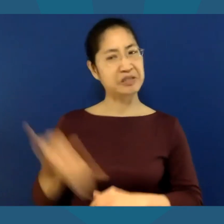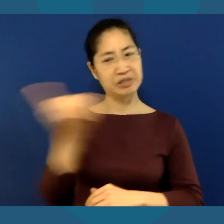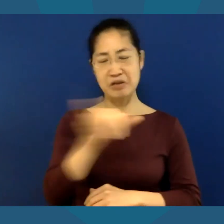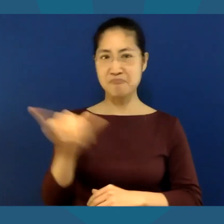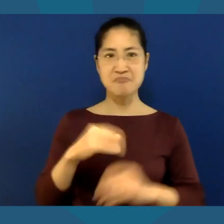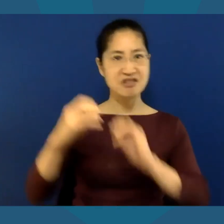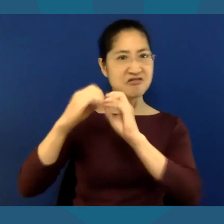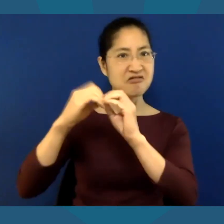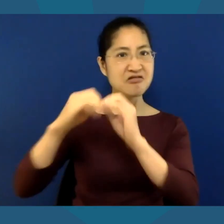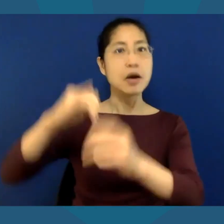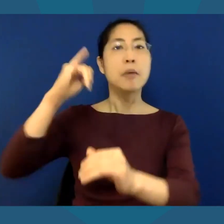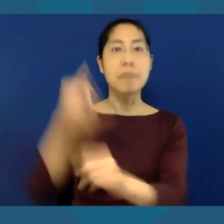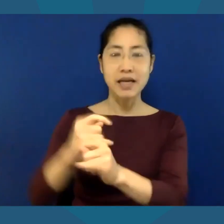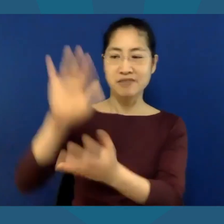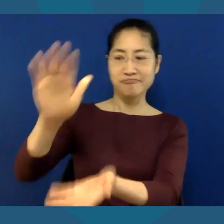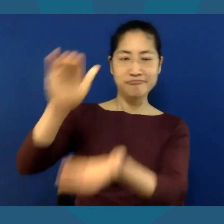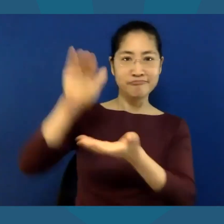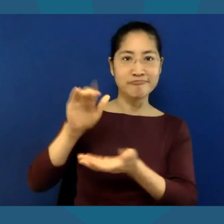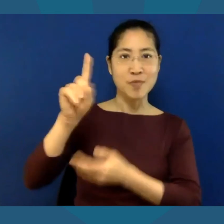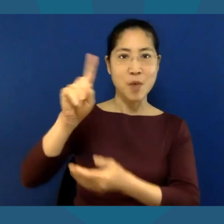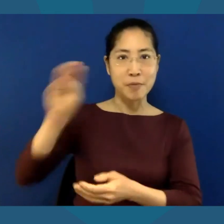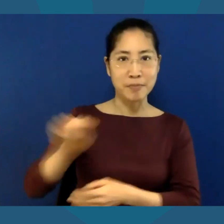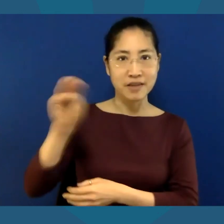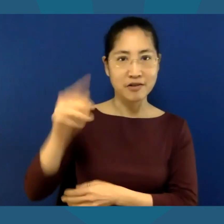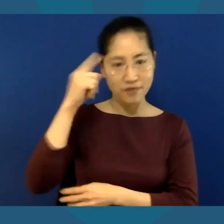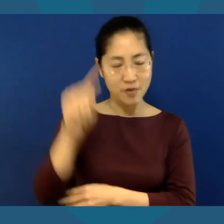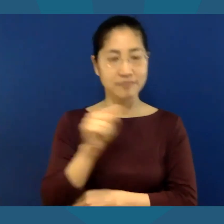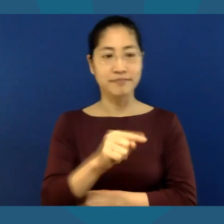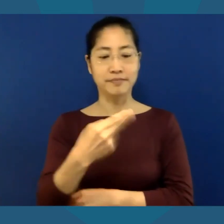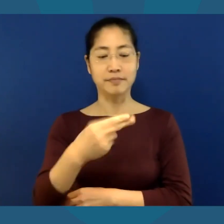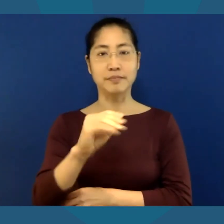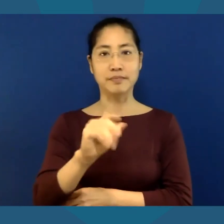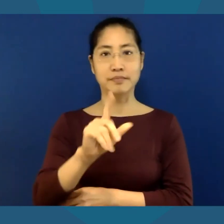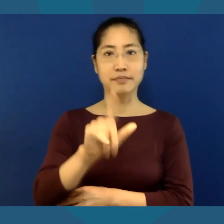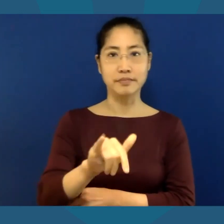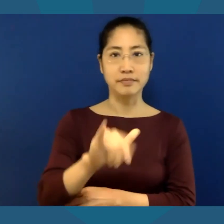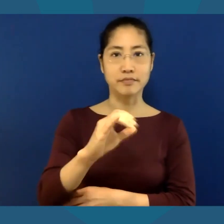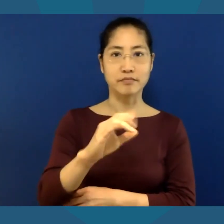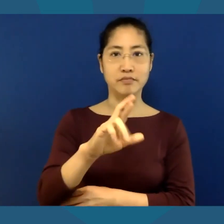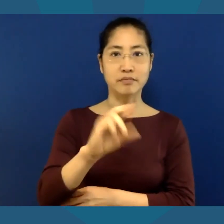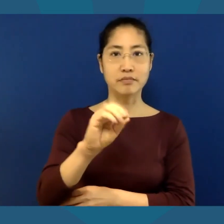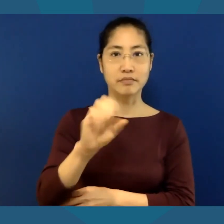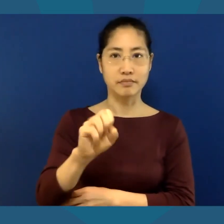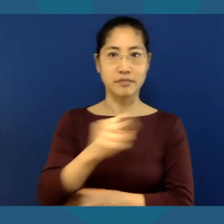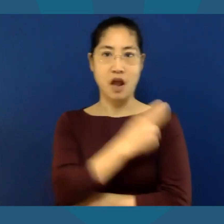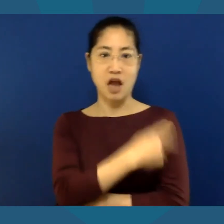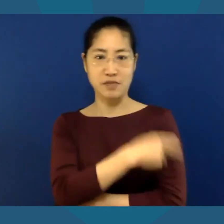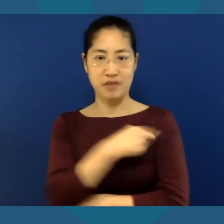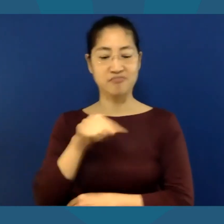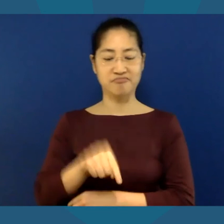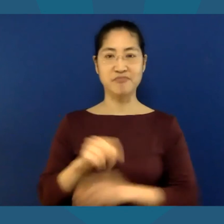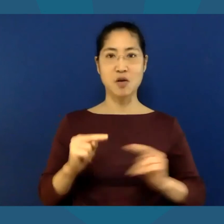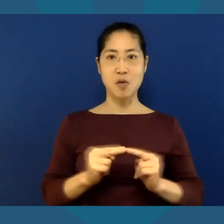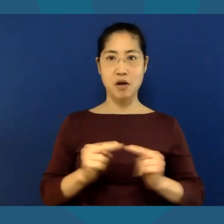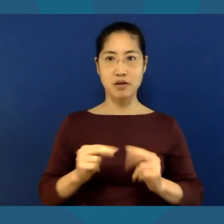crisis. I also fought and was able to secure $1 million for the Holy Cross Hospital